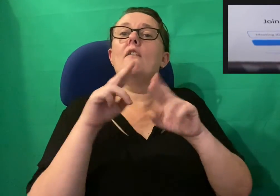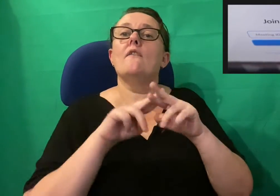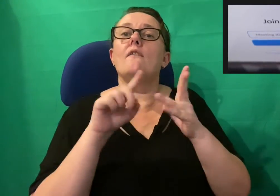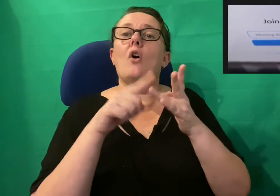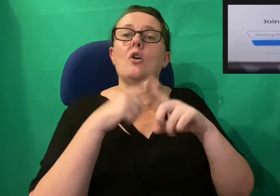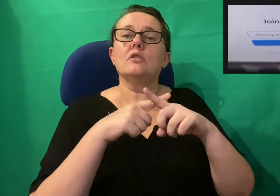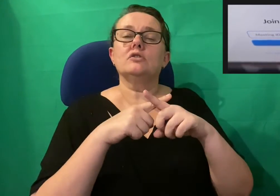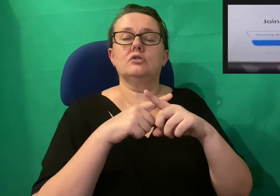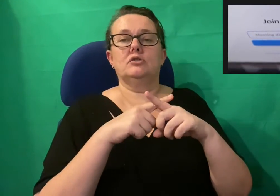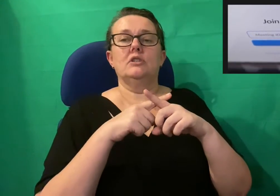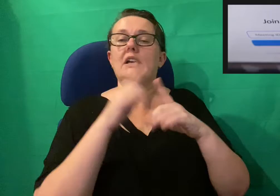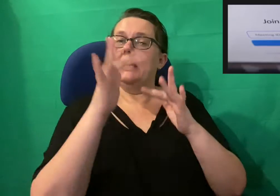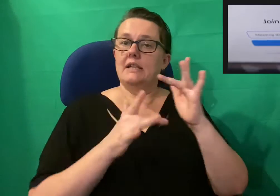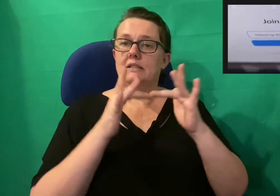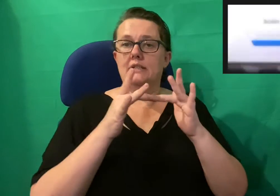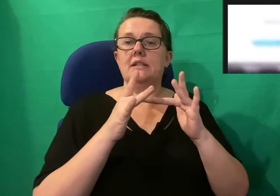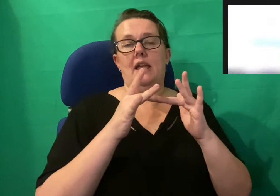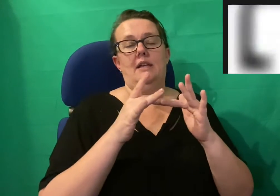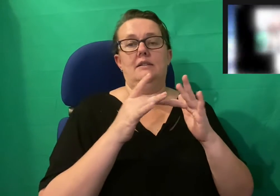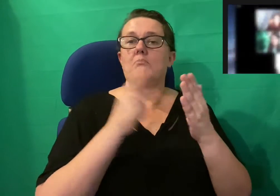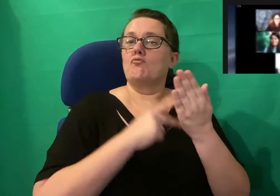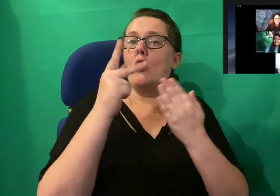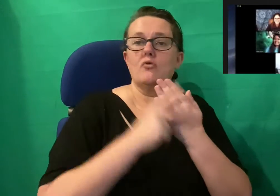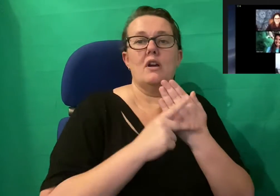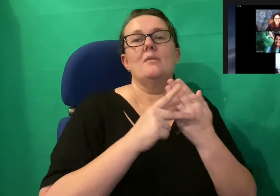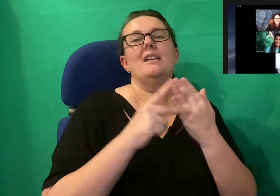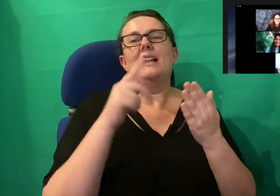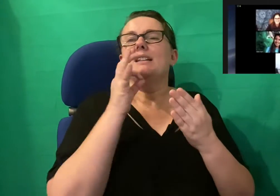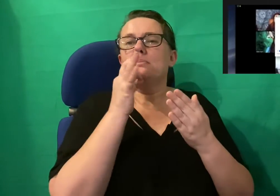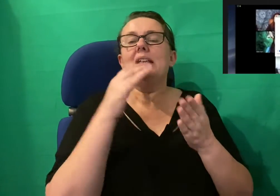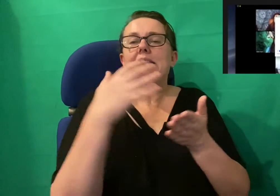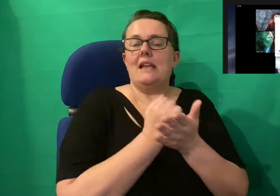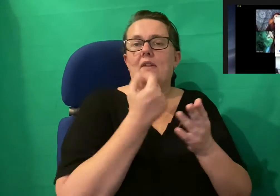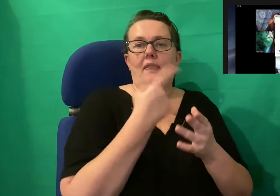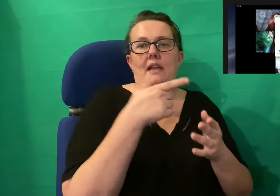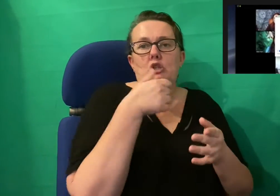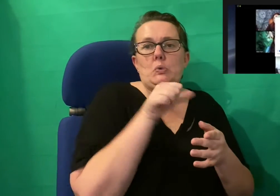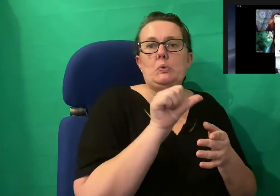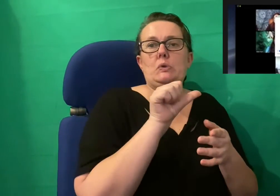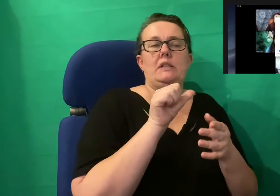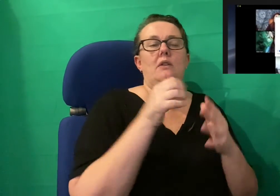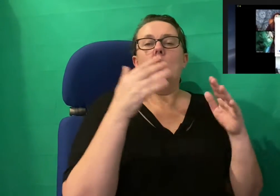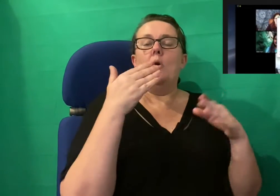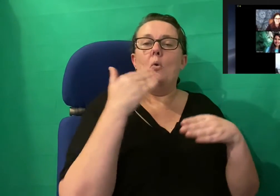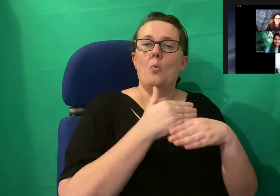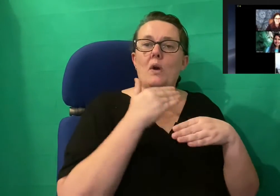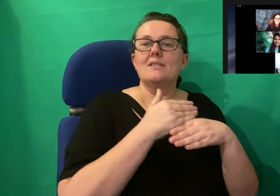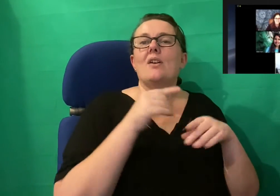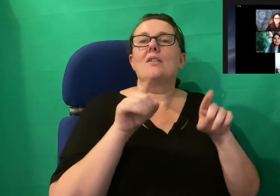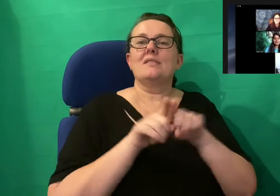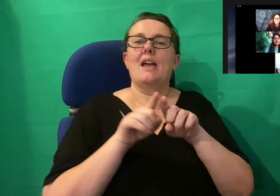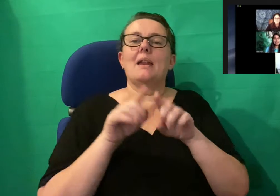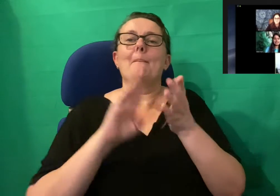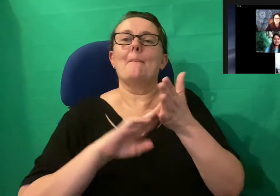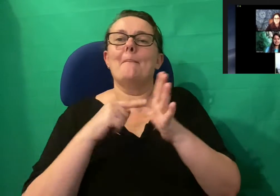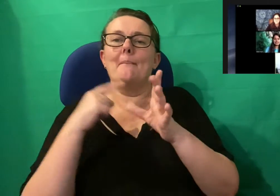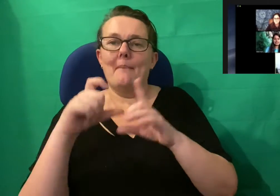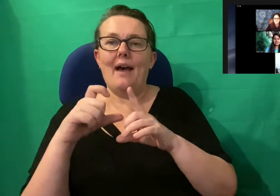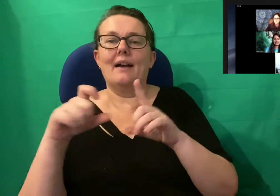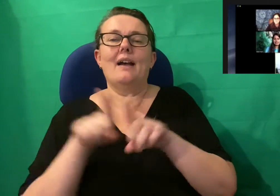Windows, Mac, or Linux. Just be aware of a couple of things. Don't discuss confidential or embarrassing topics with anyone else in a